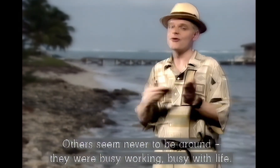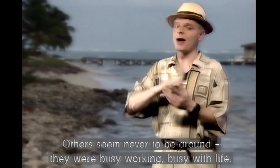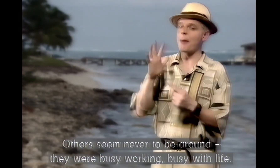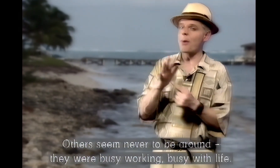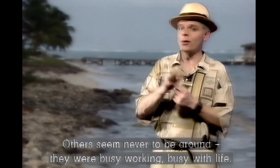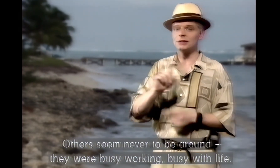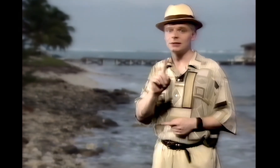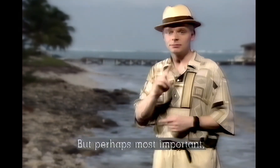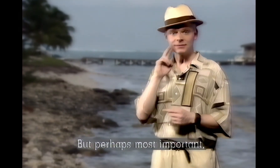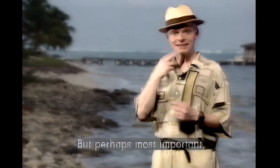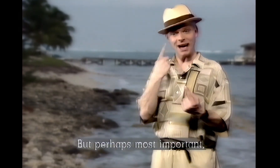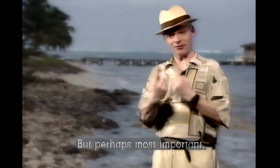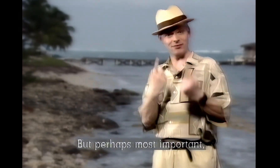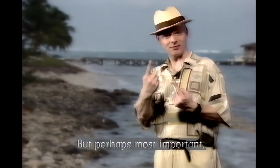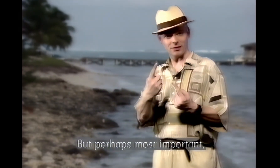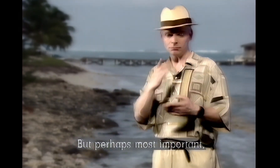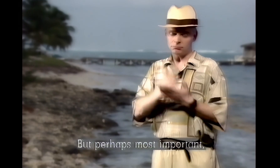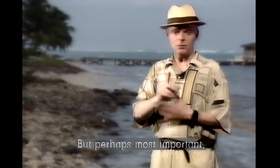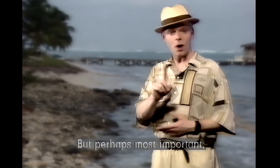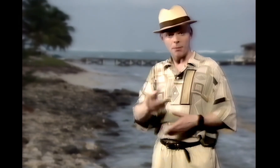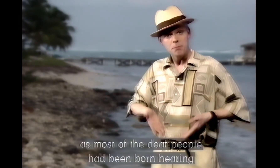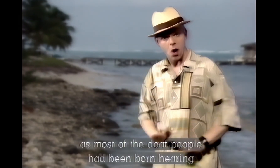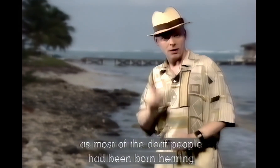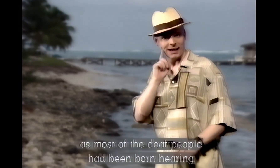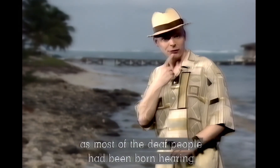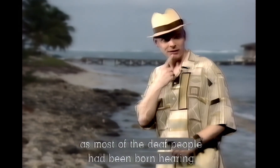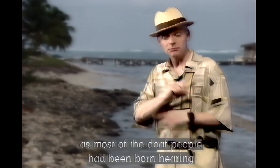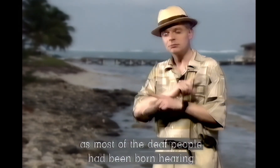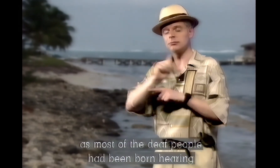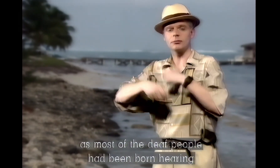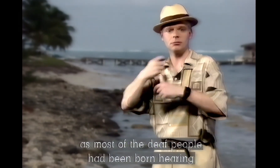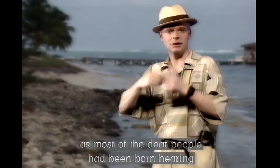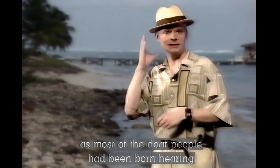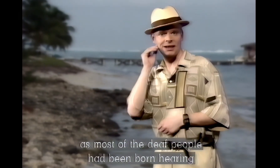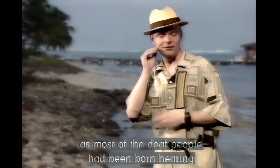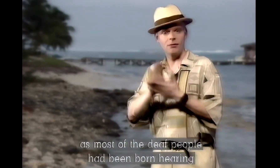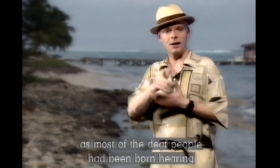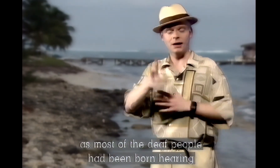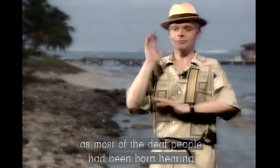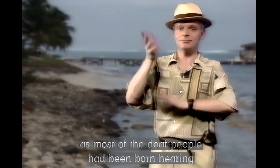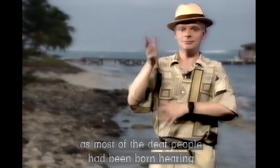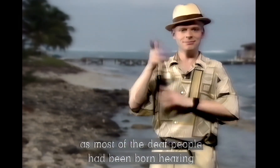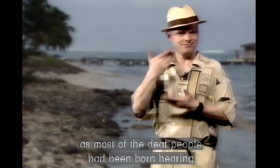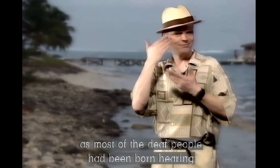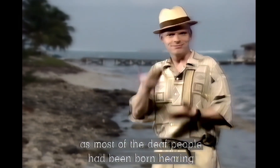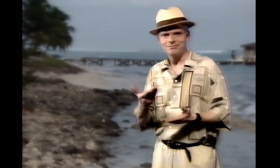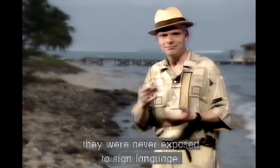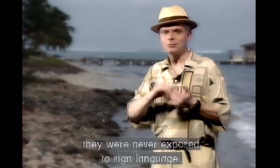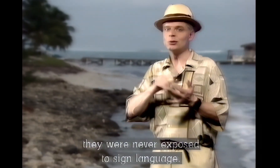But perhaps most important, as most of the deaf people had been born hearing and gradually became deaf, they were never exposed to sign